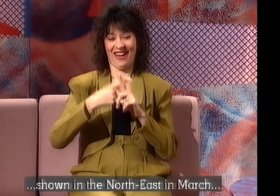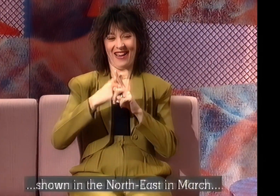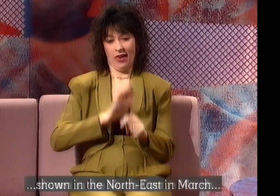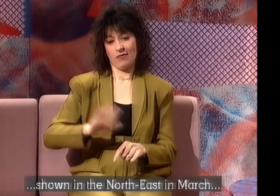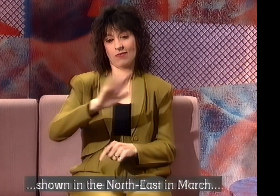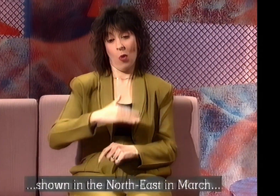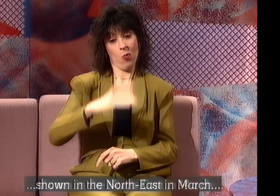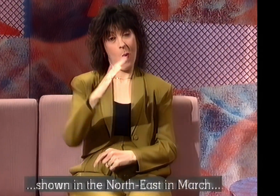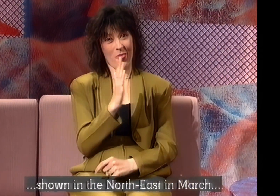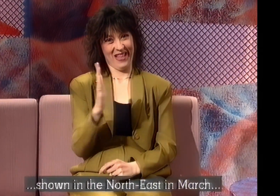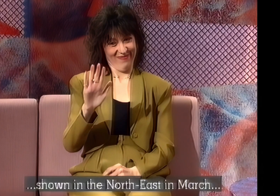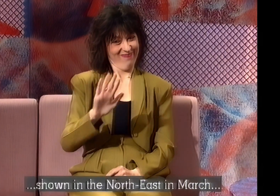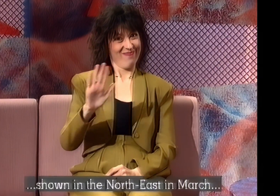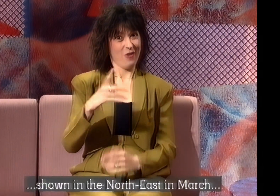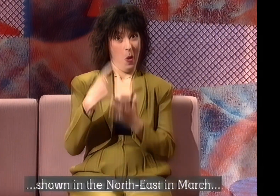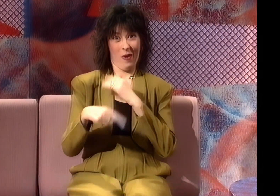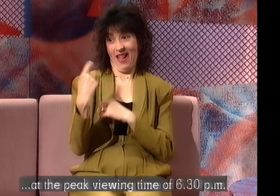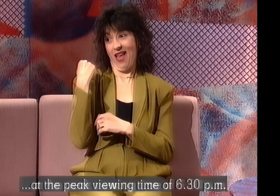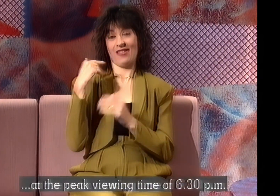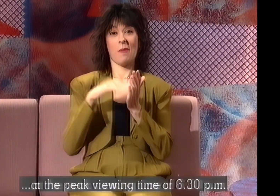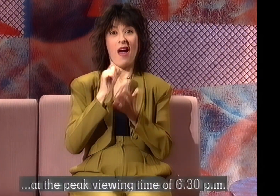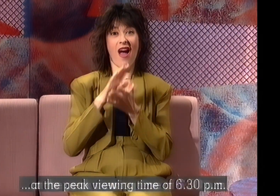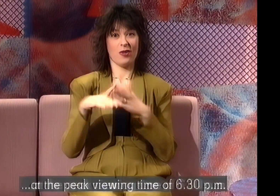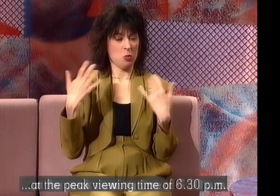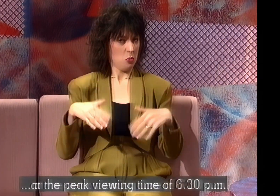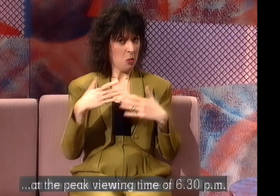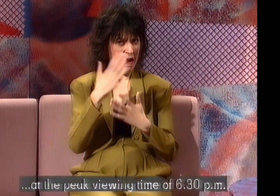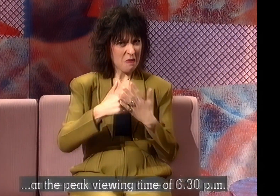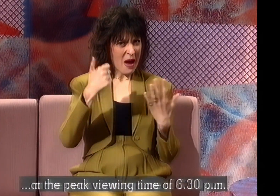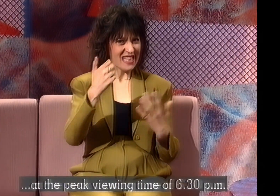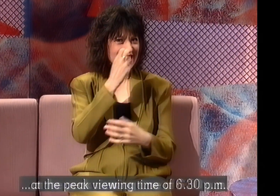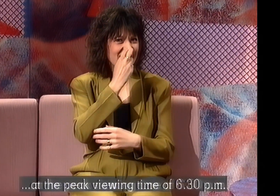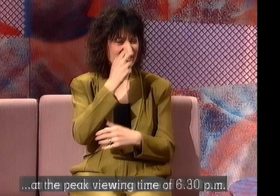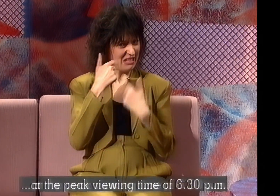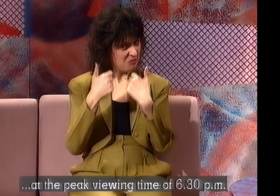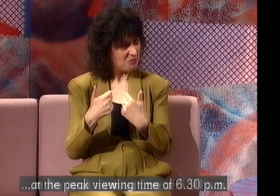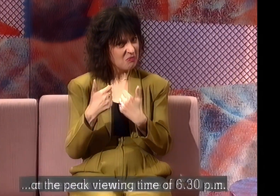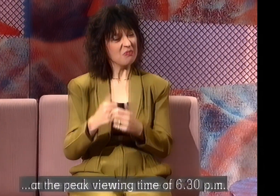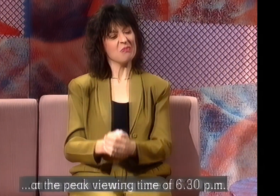in the northeast of England in March at the peak viewing time of 6:30 p.m.